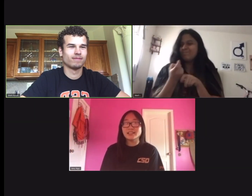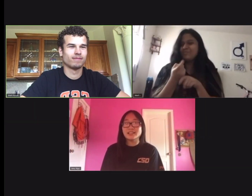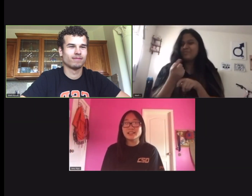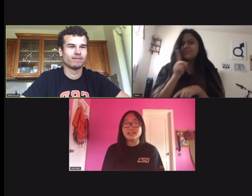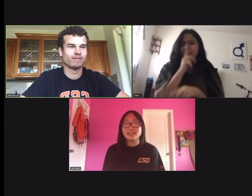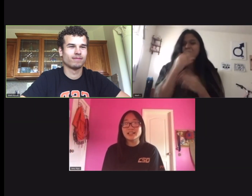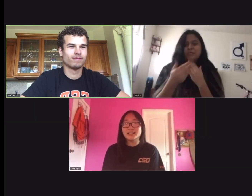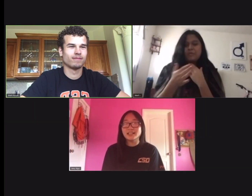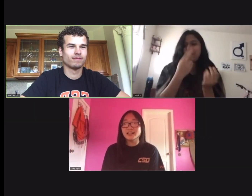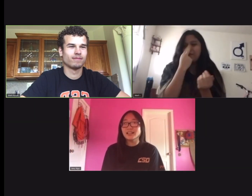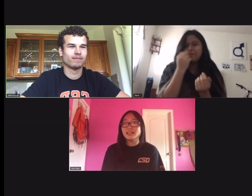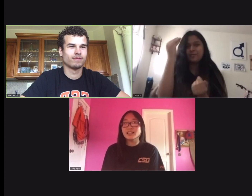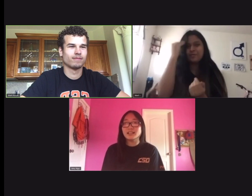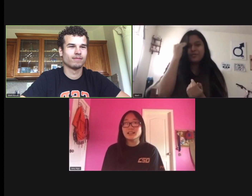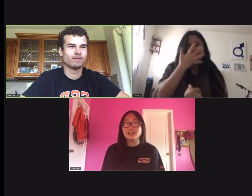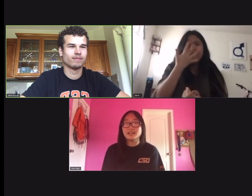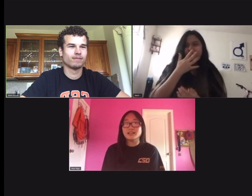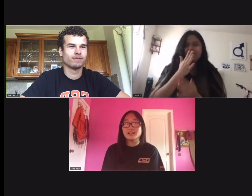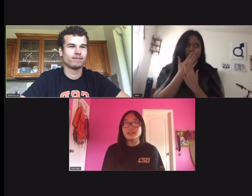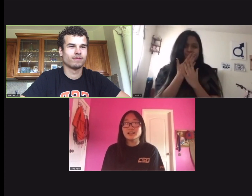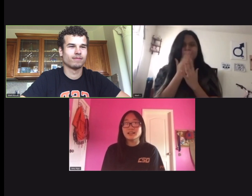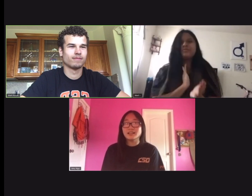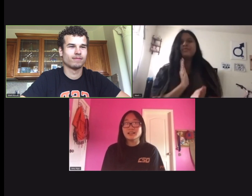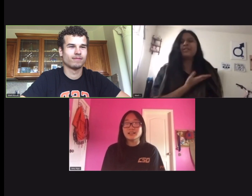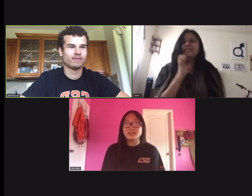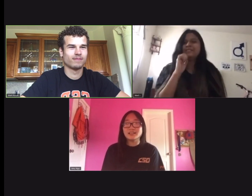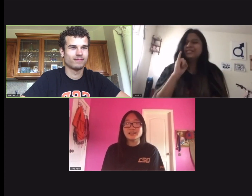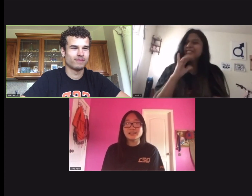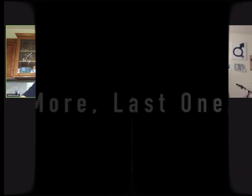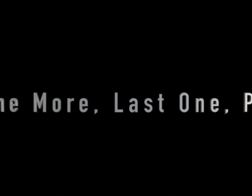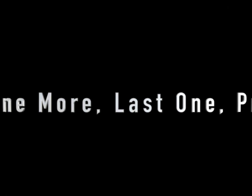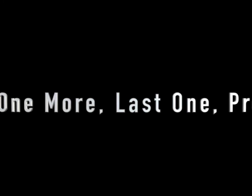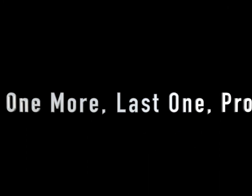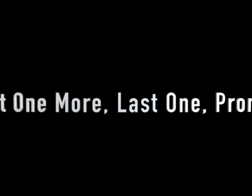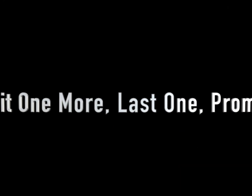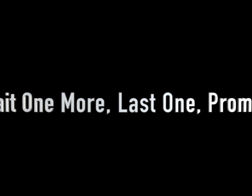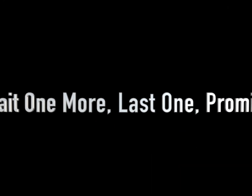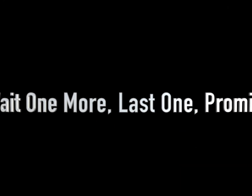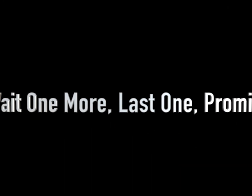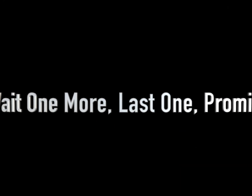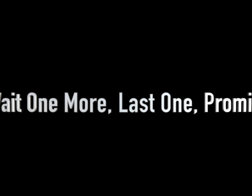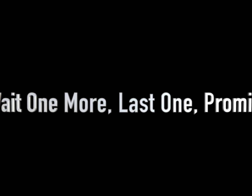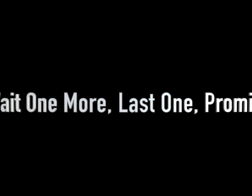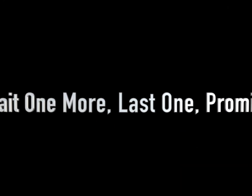No, we're kidding again. We wanted to add some humor. Here's our editor-in-chief.